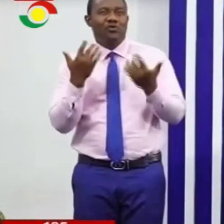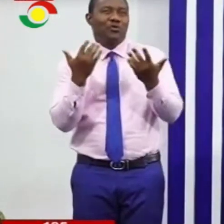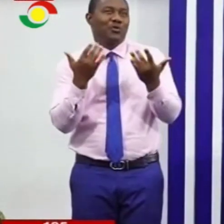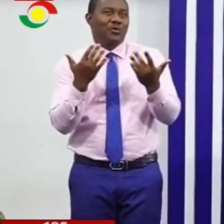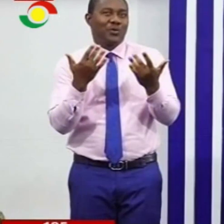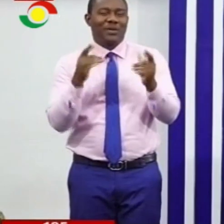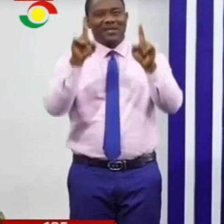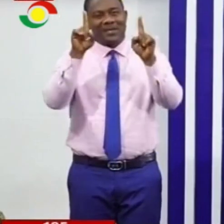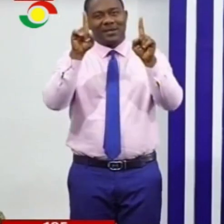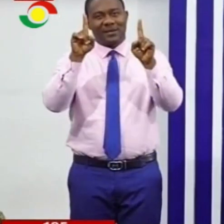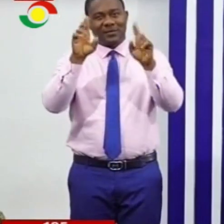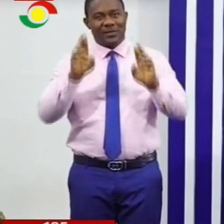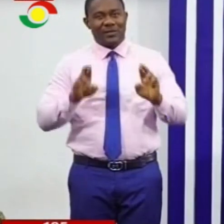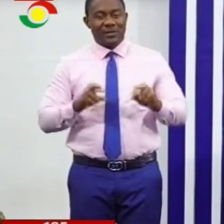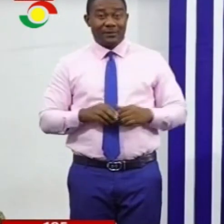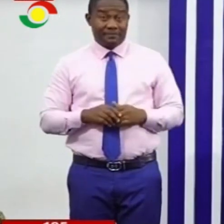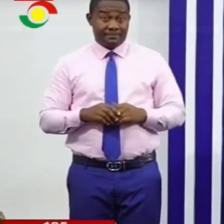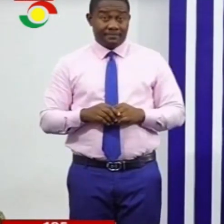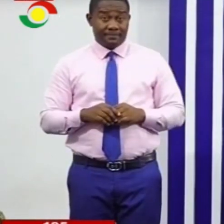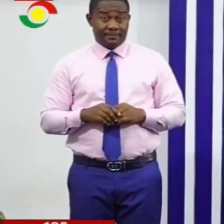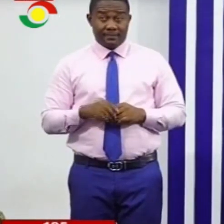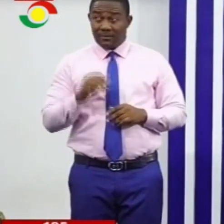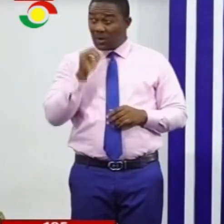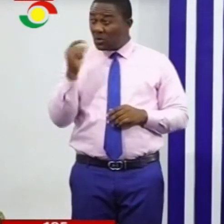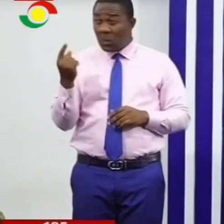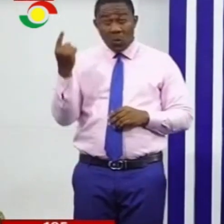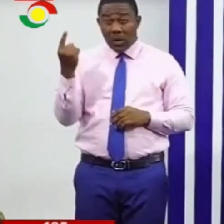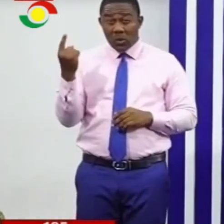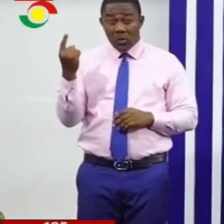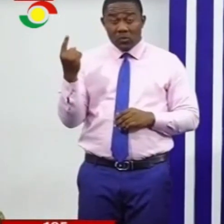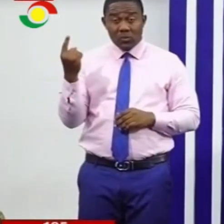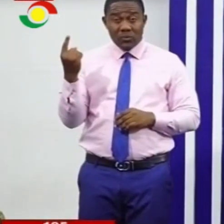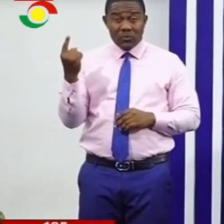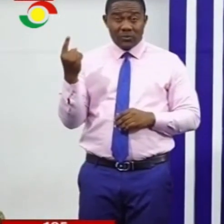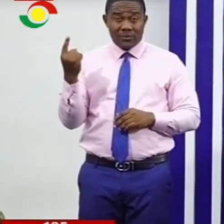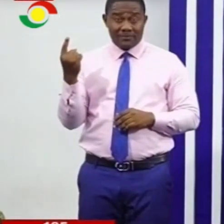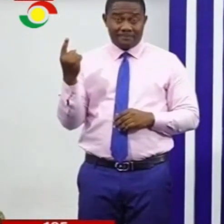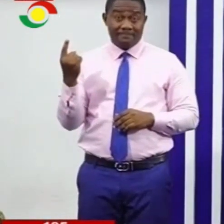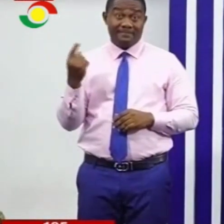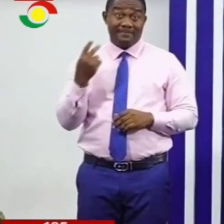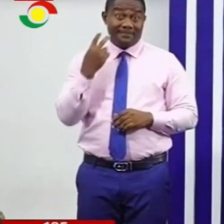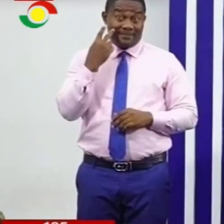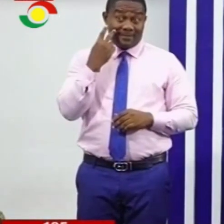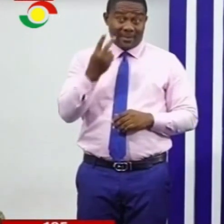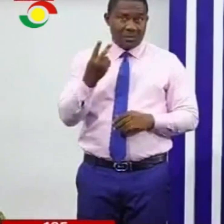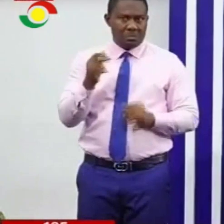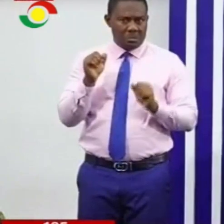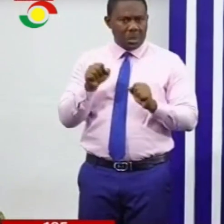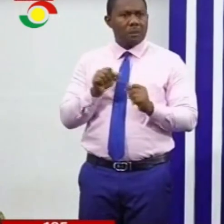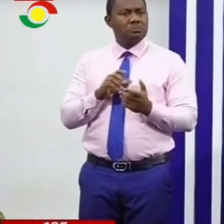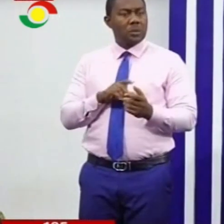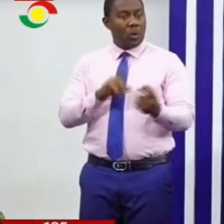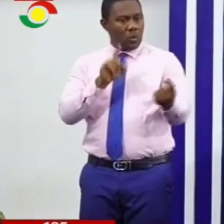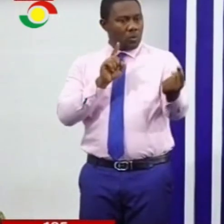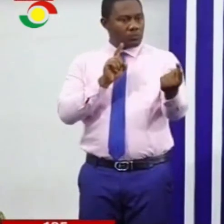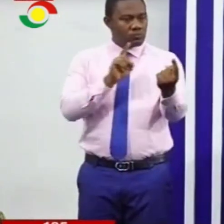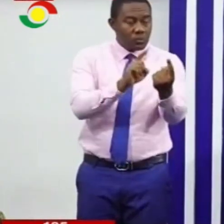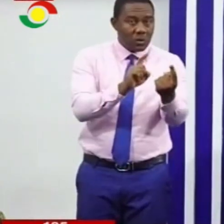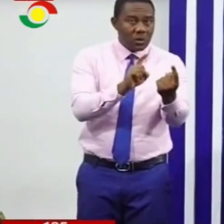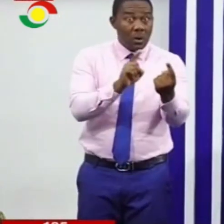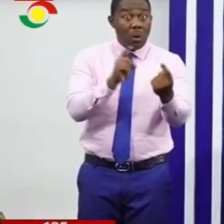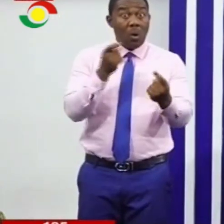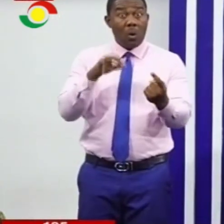test results. Not just one isolated case. So the contacts can be physical, one-on-one, can be on